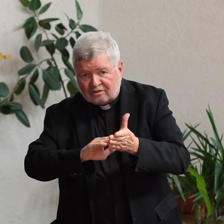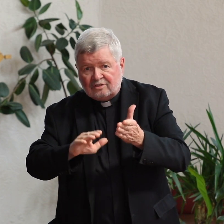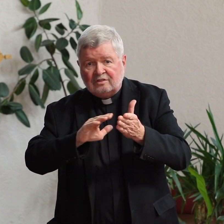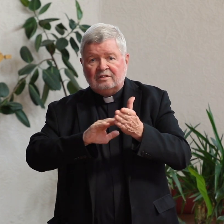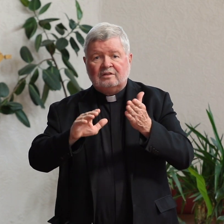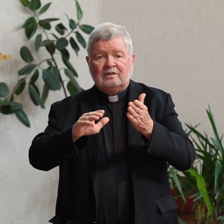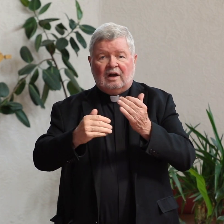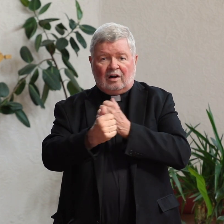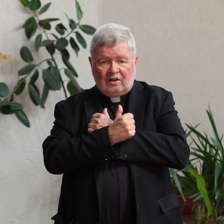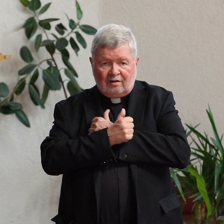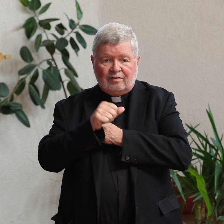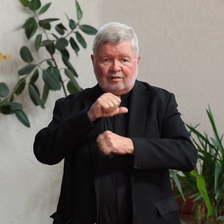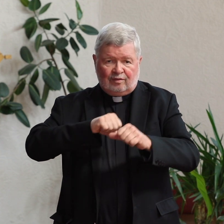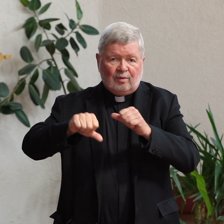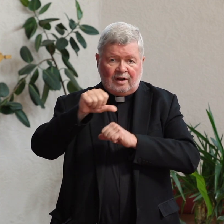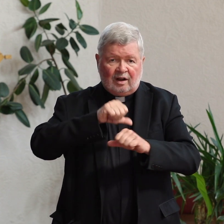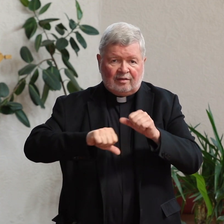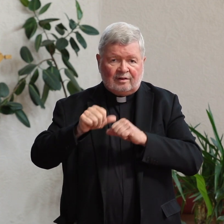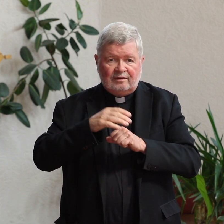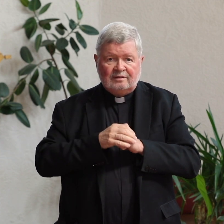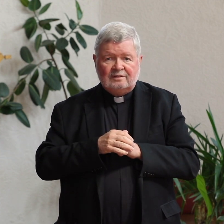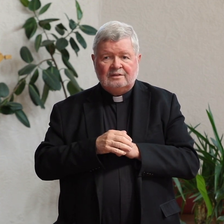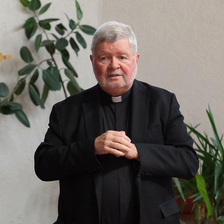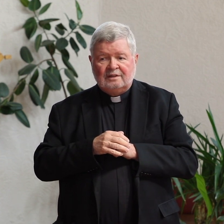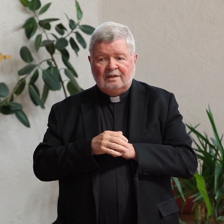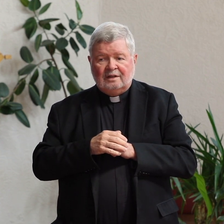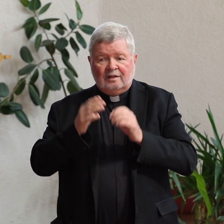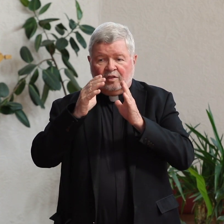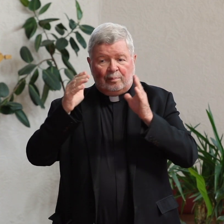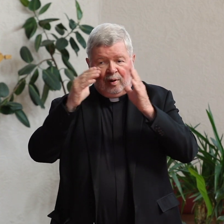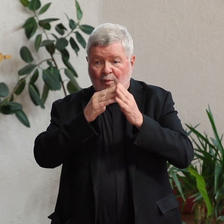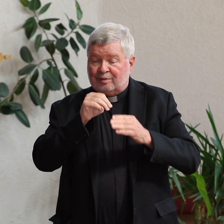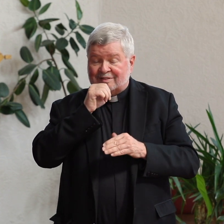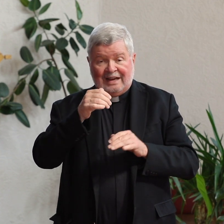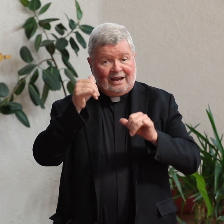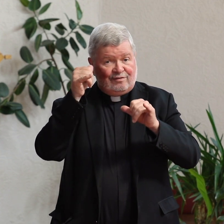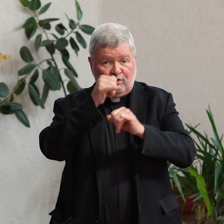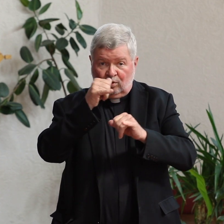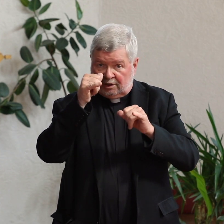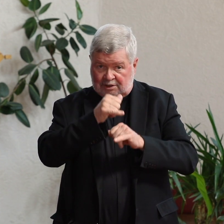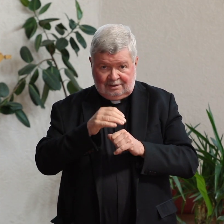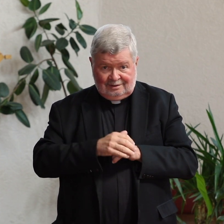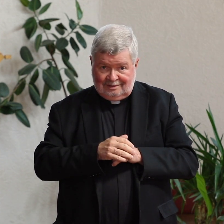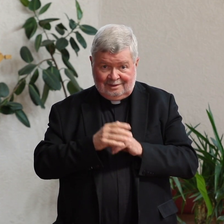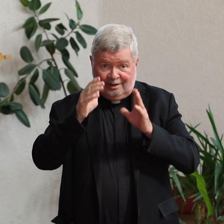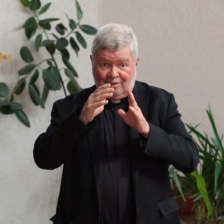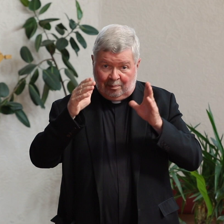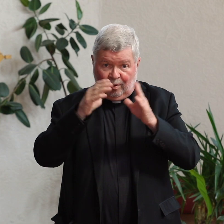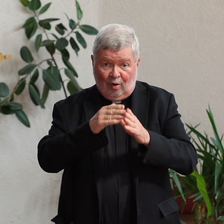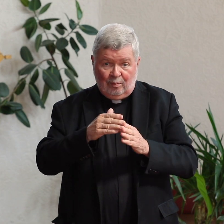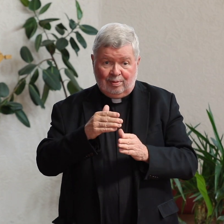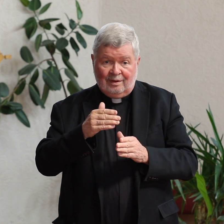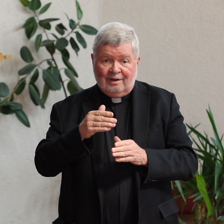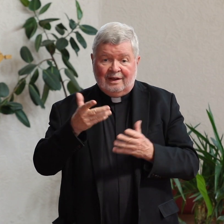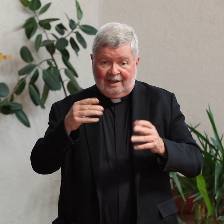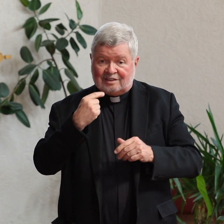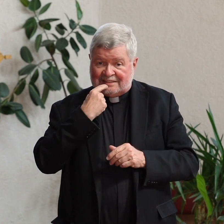forgiveness, our love for one another. The Pope is not foolish. The Pope has